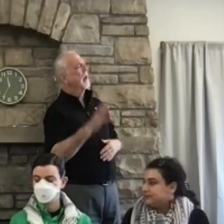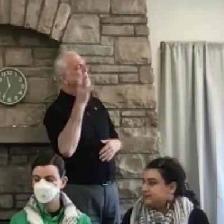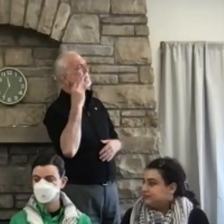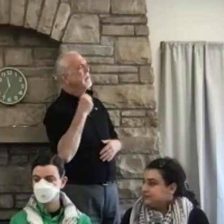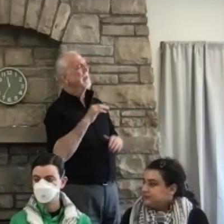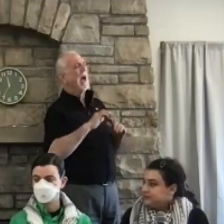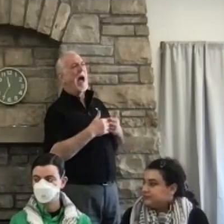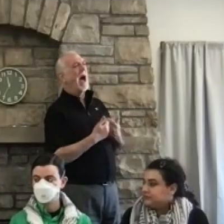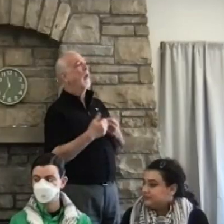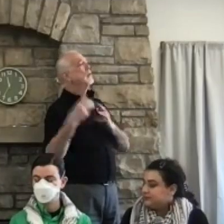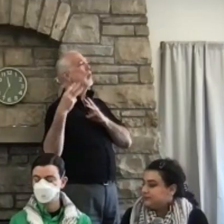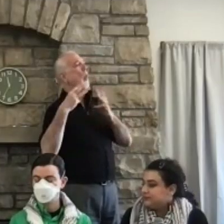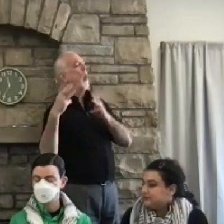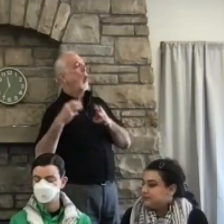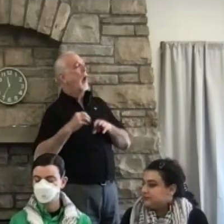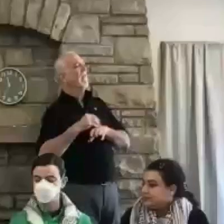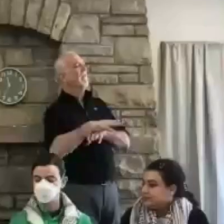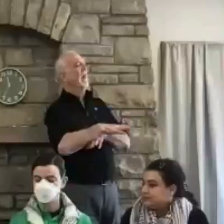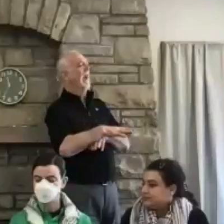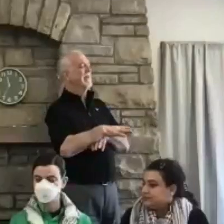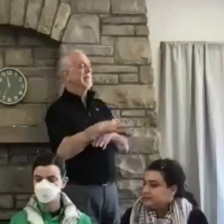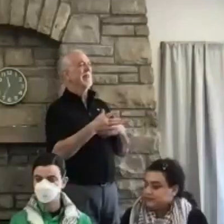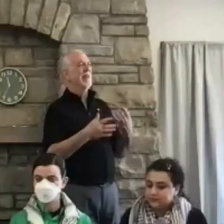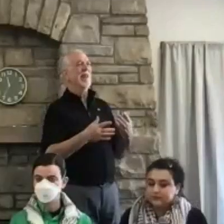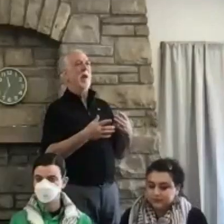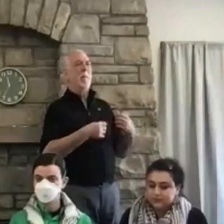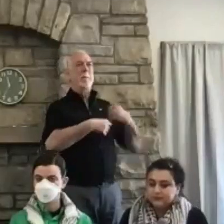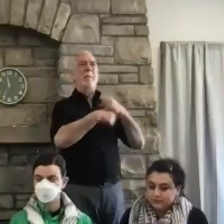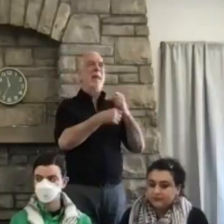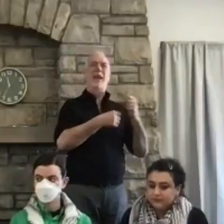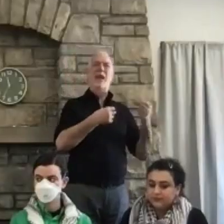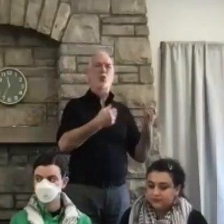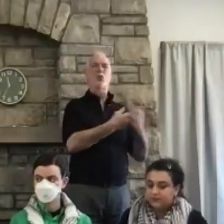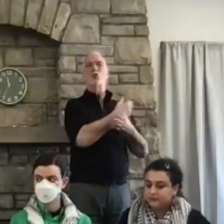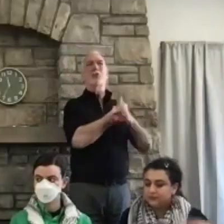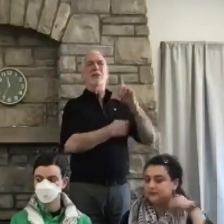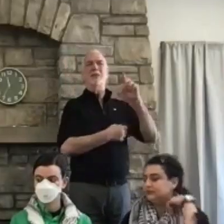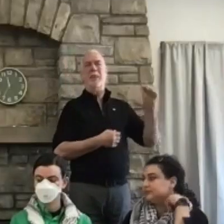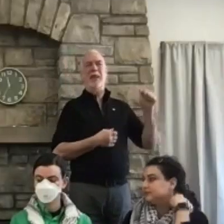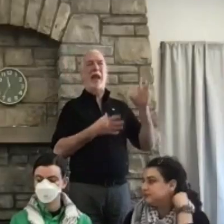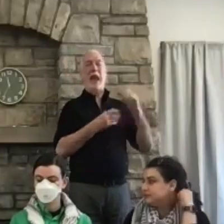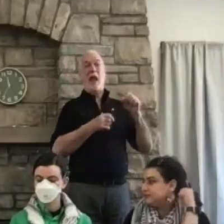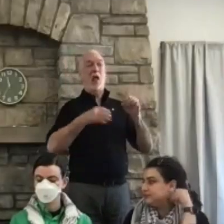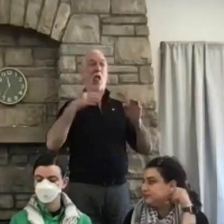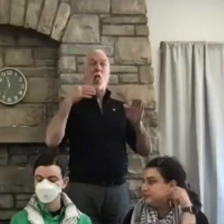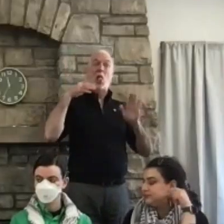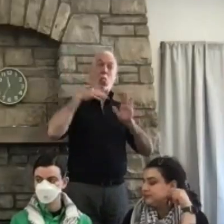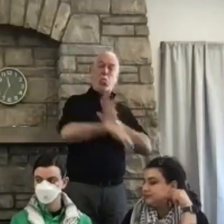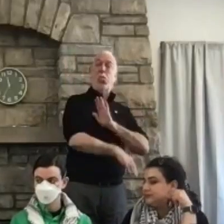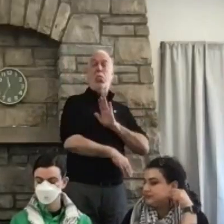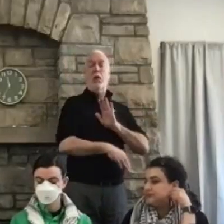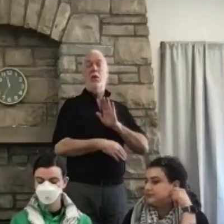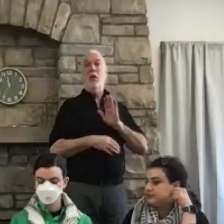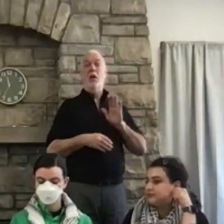how do the effects of war and conflict lead to the creation of new disabilities or the exacerbation of pre-existing disabilities